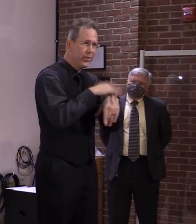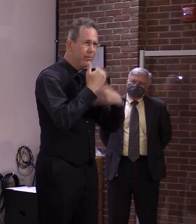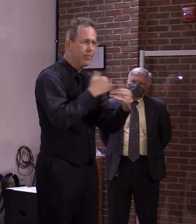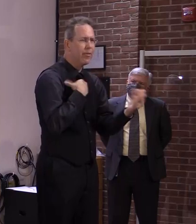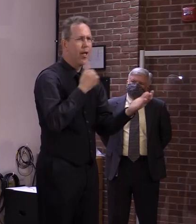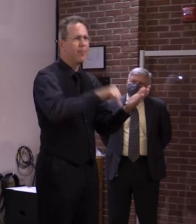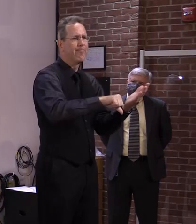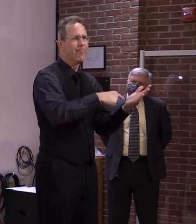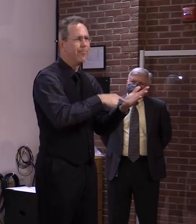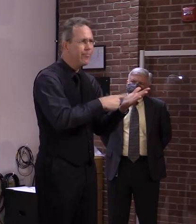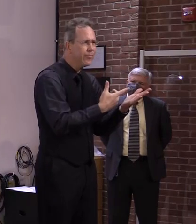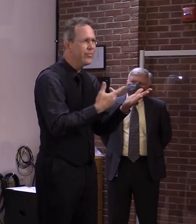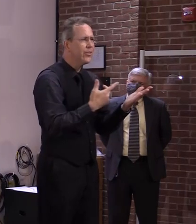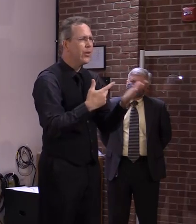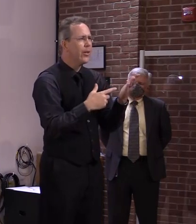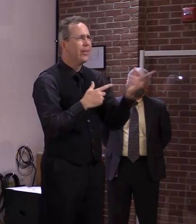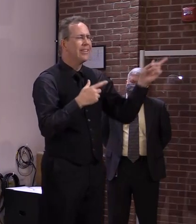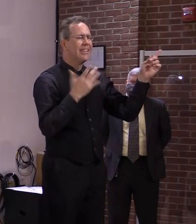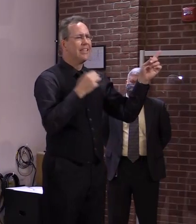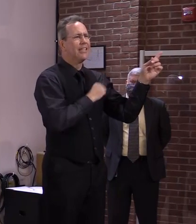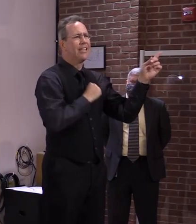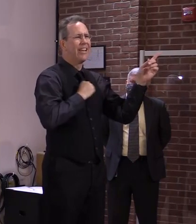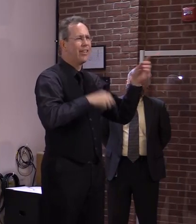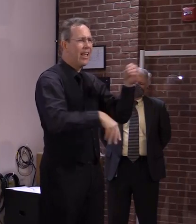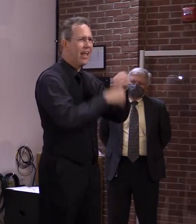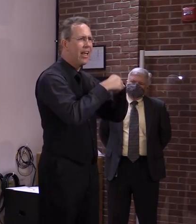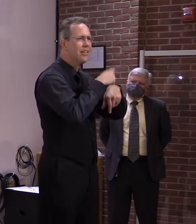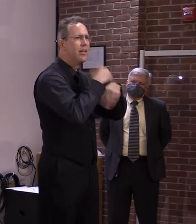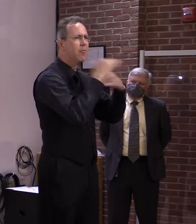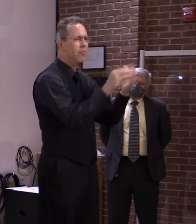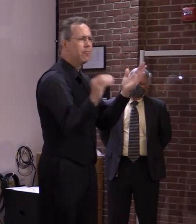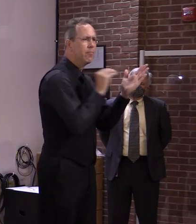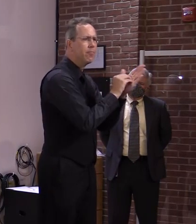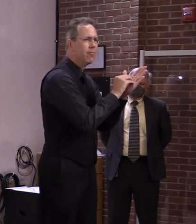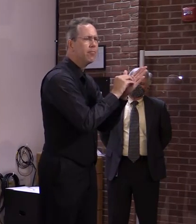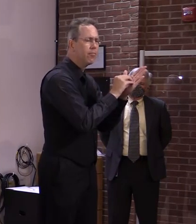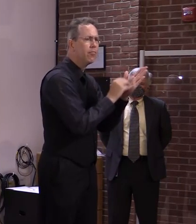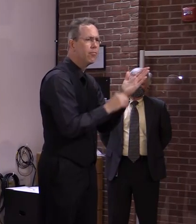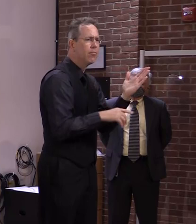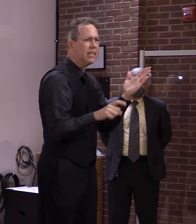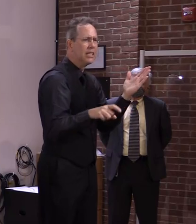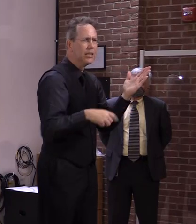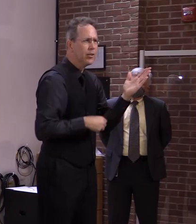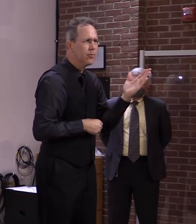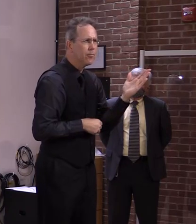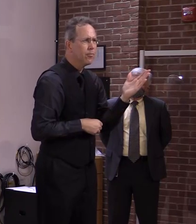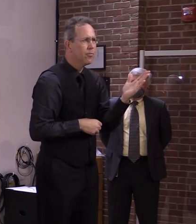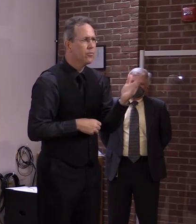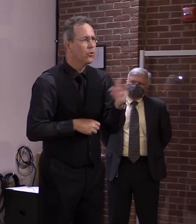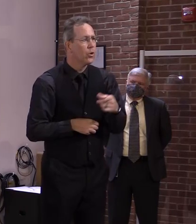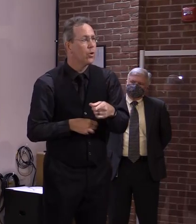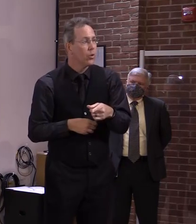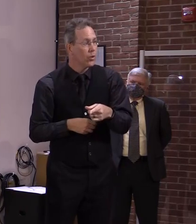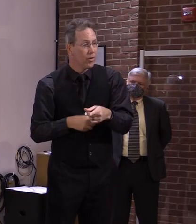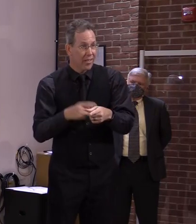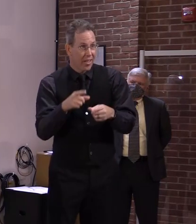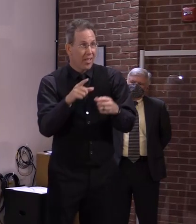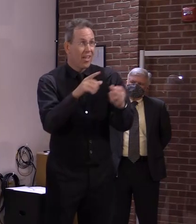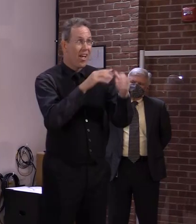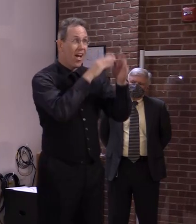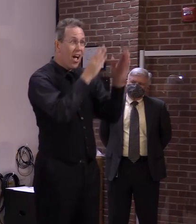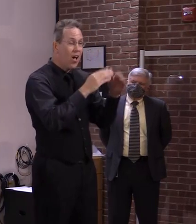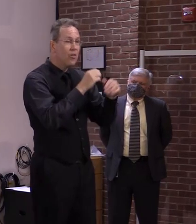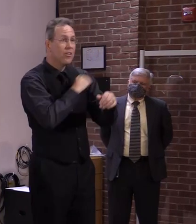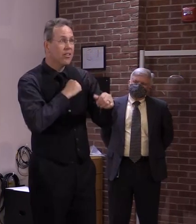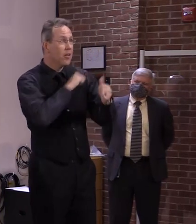might be able to tell me, Ellie. Has it passed, officially passed both bodies? Yes, it has. Okay, so